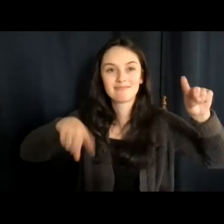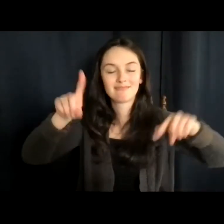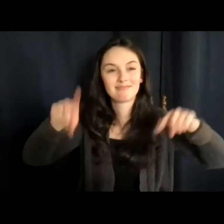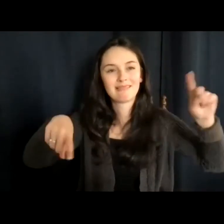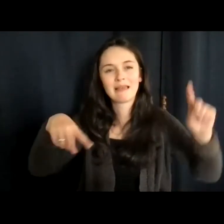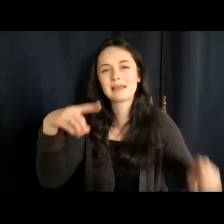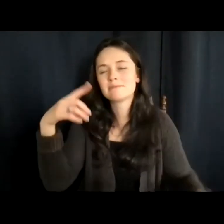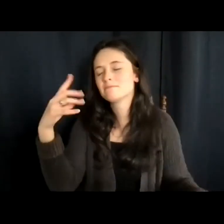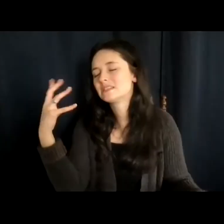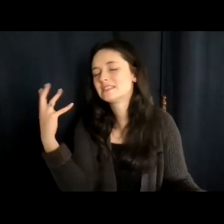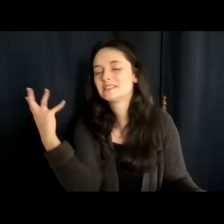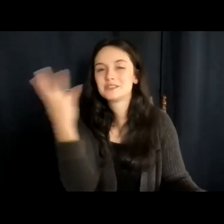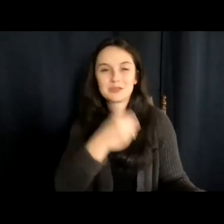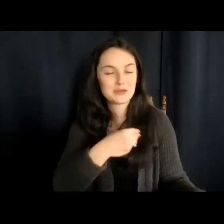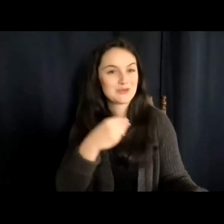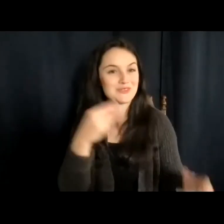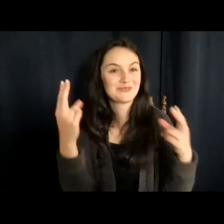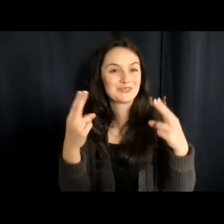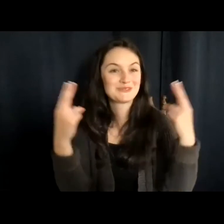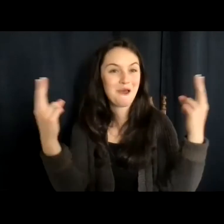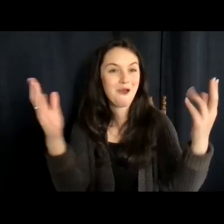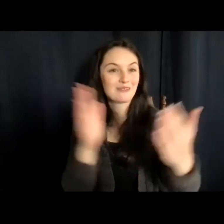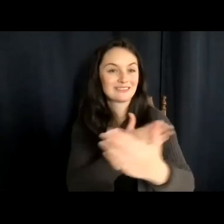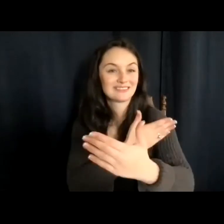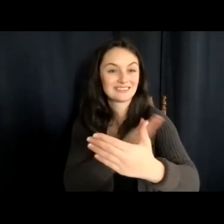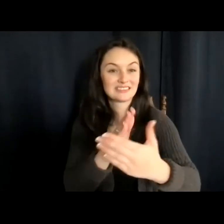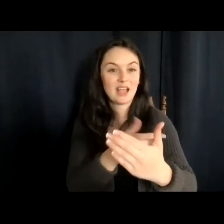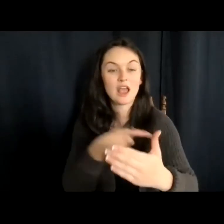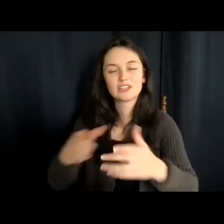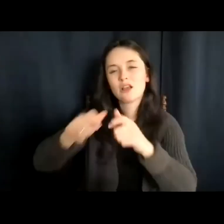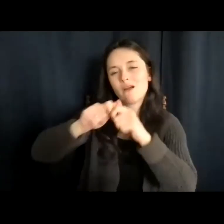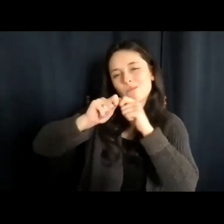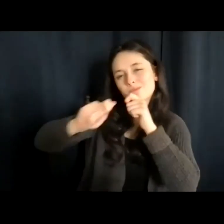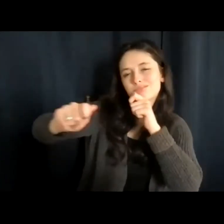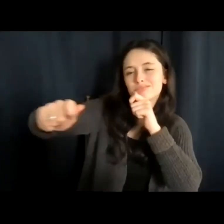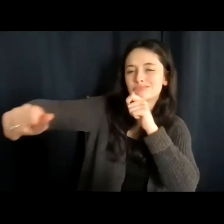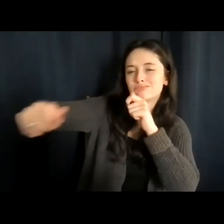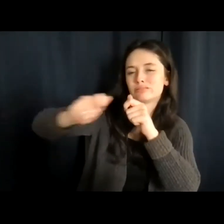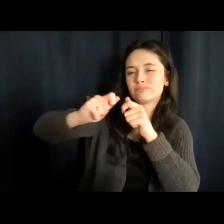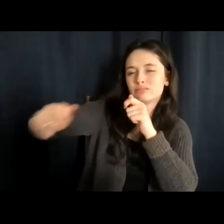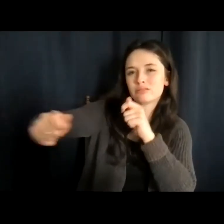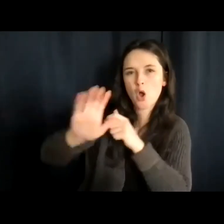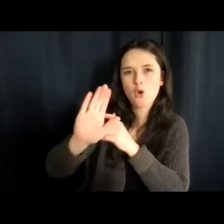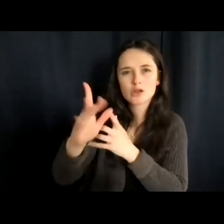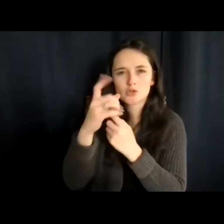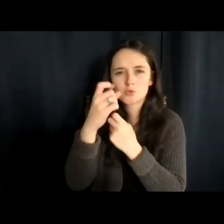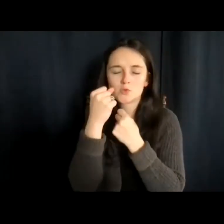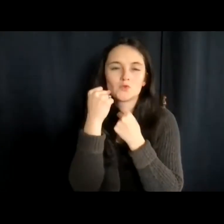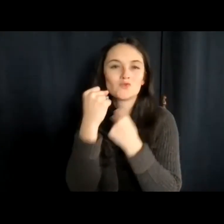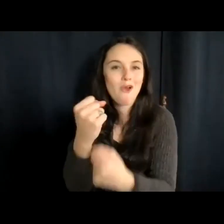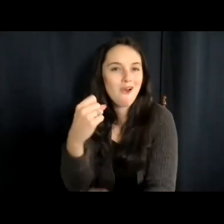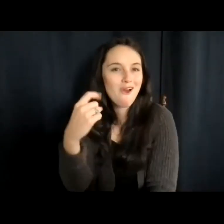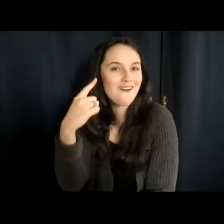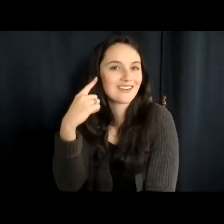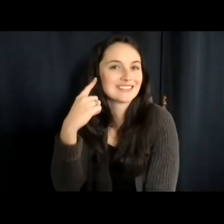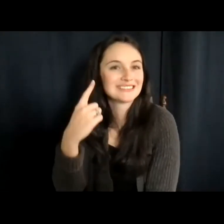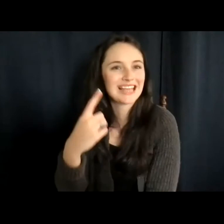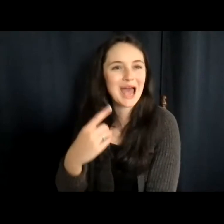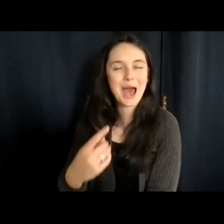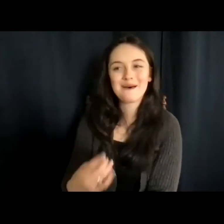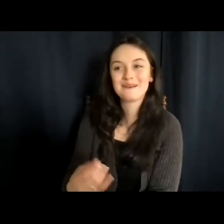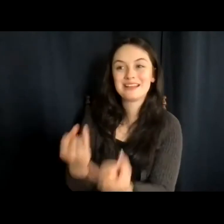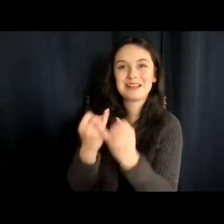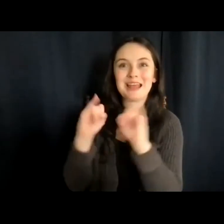gorgeous songs. And when Melba played the trombone, her bold notes and one-of-a-kind sound mesmerized